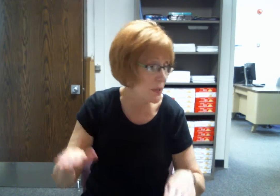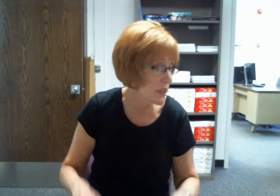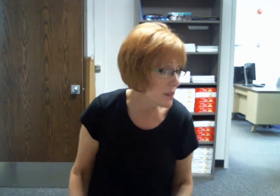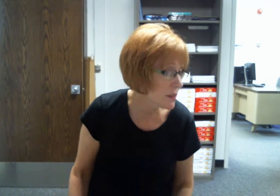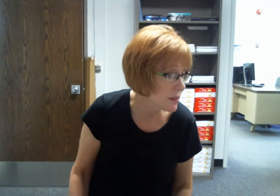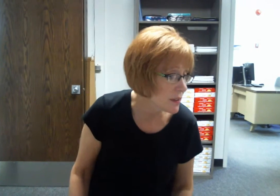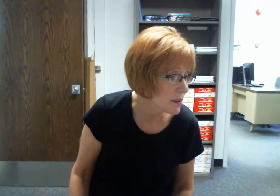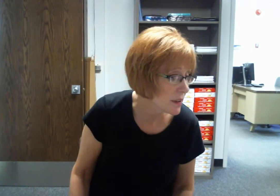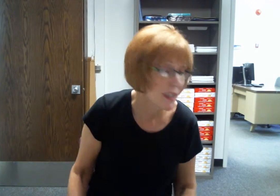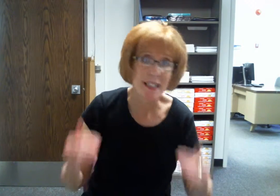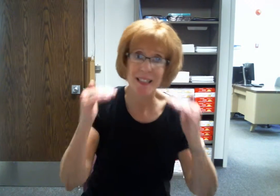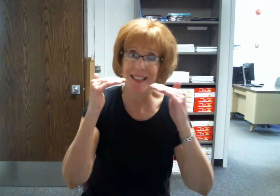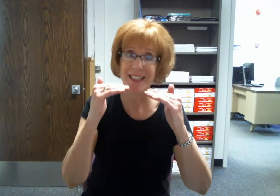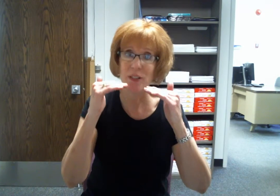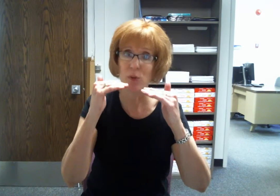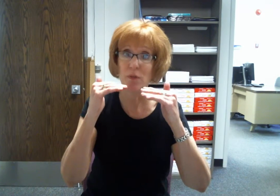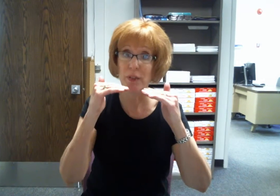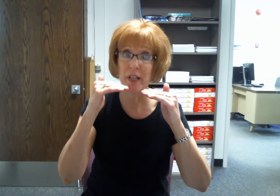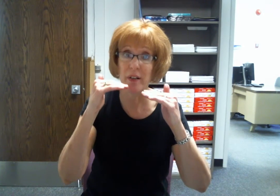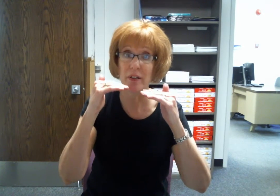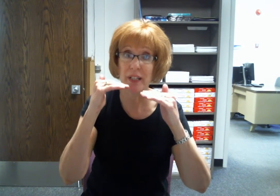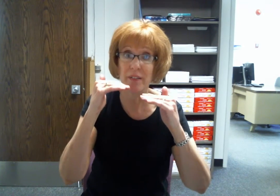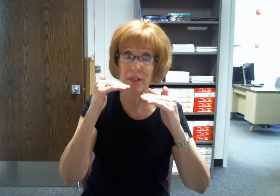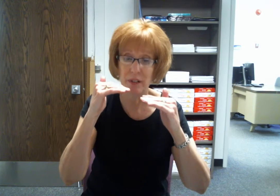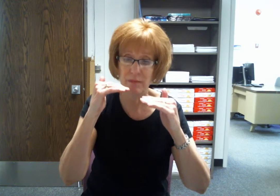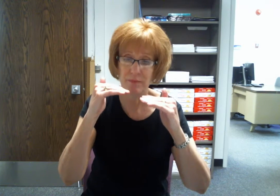split. Equal, fair, even.